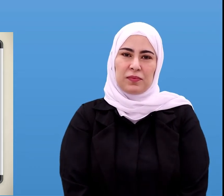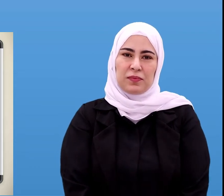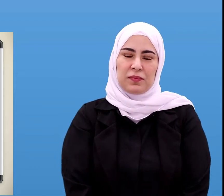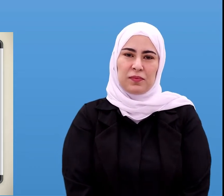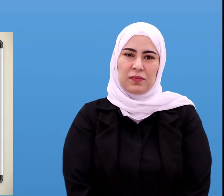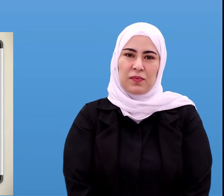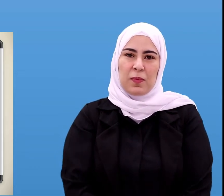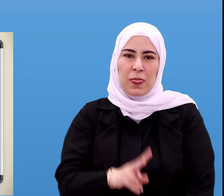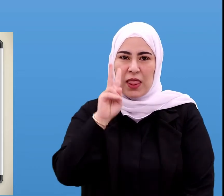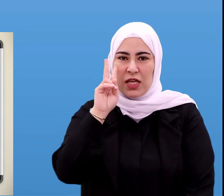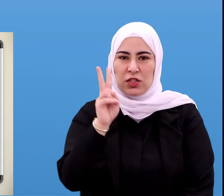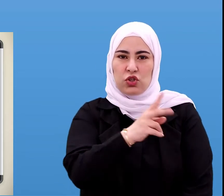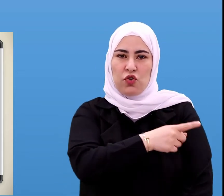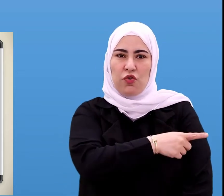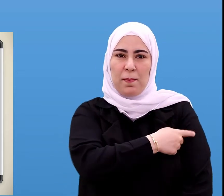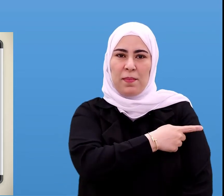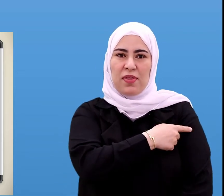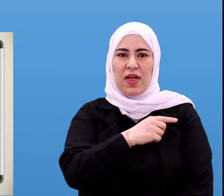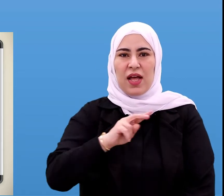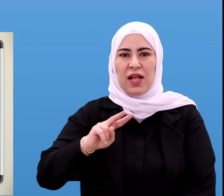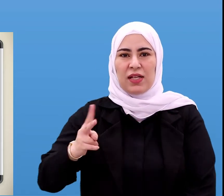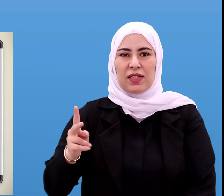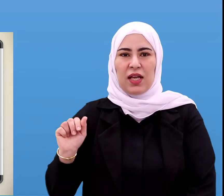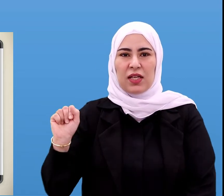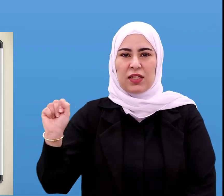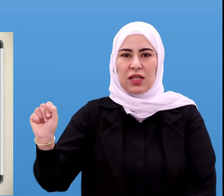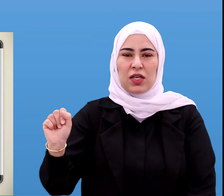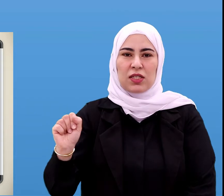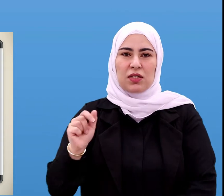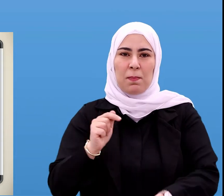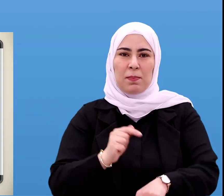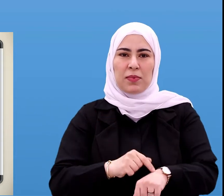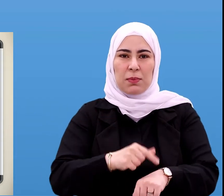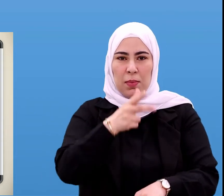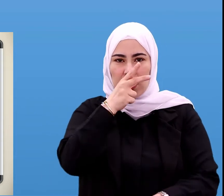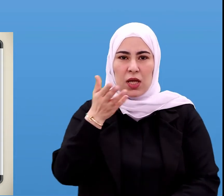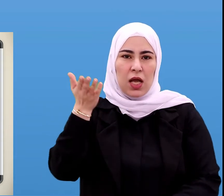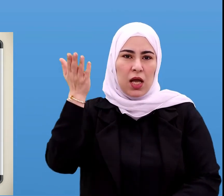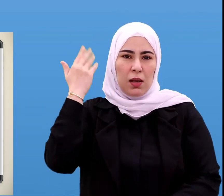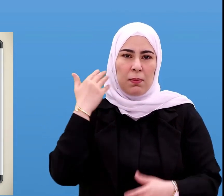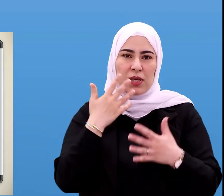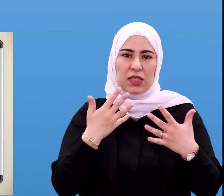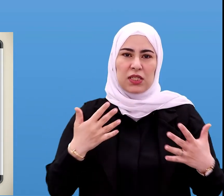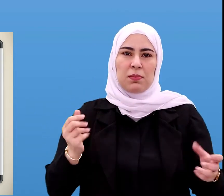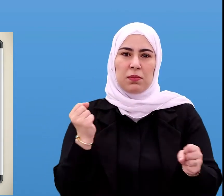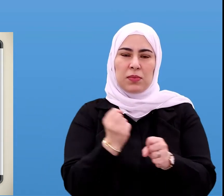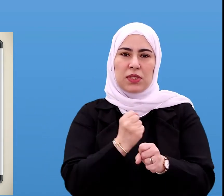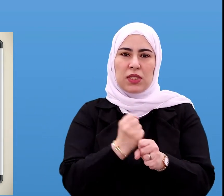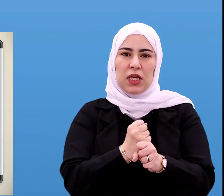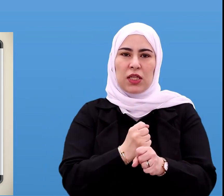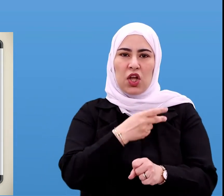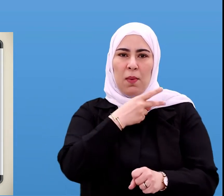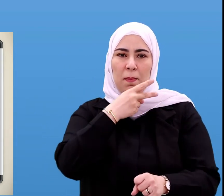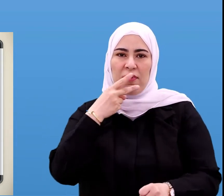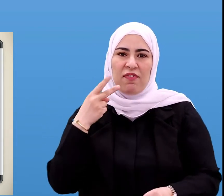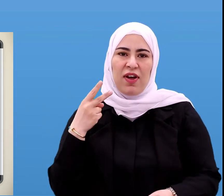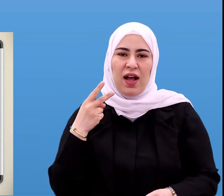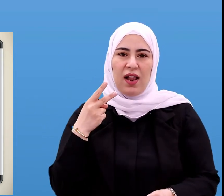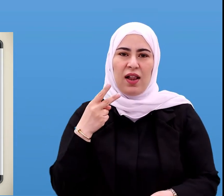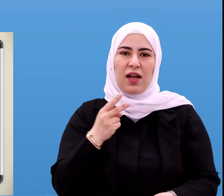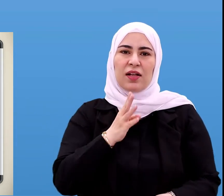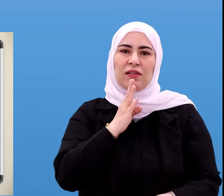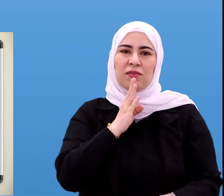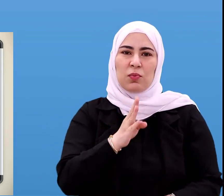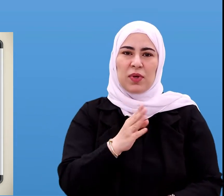Let's take another example for the past simple using verb to be. The teachers were very proud of